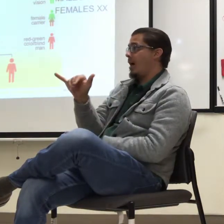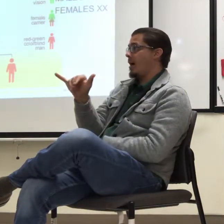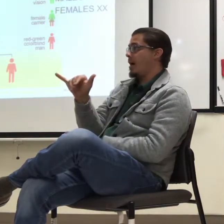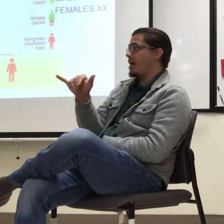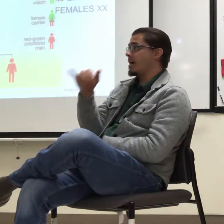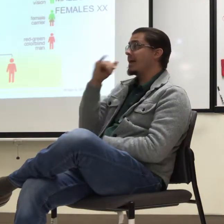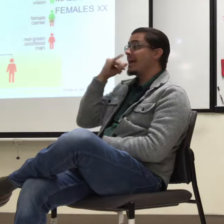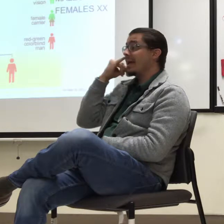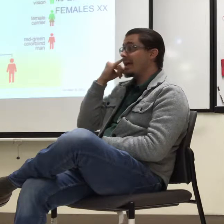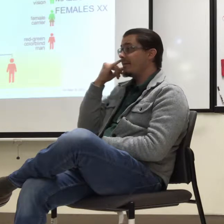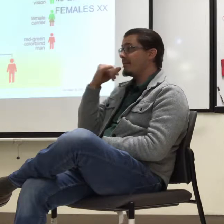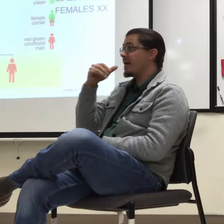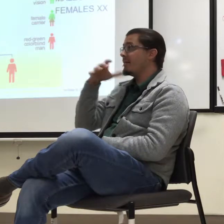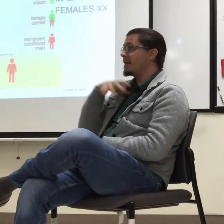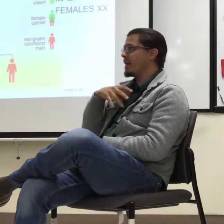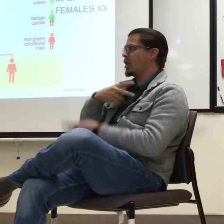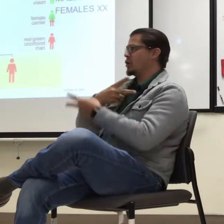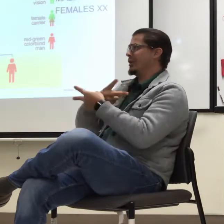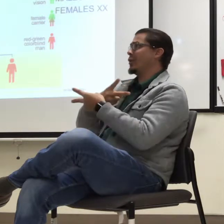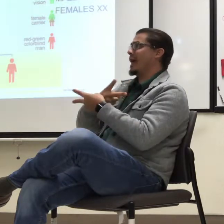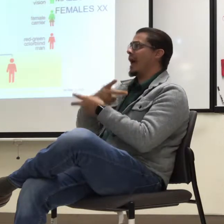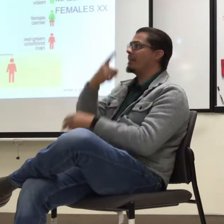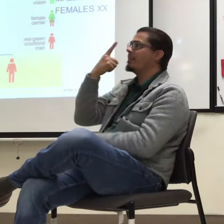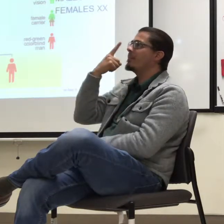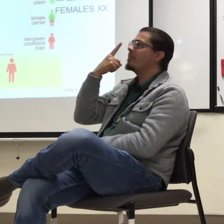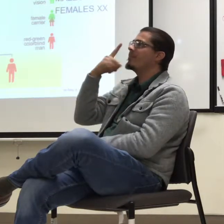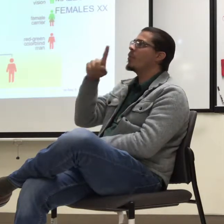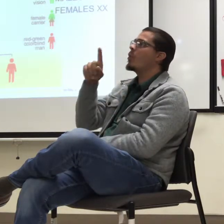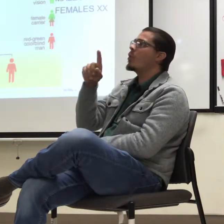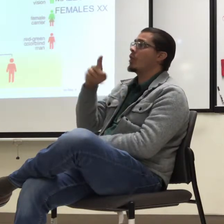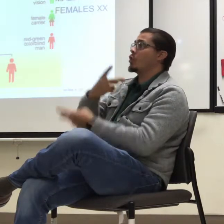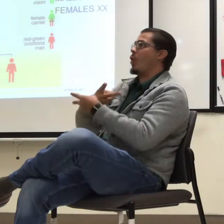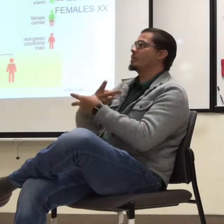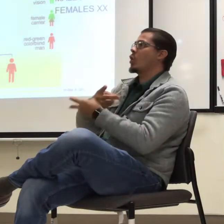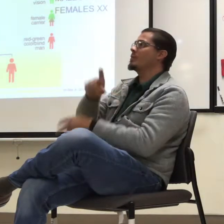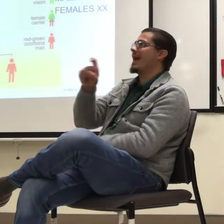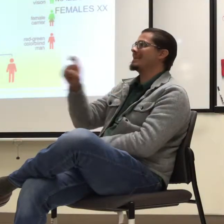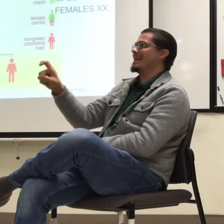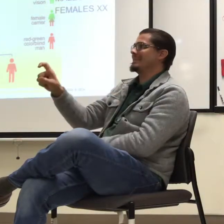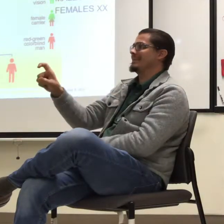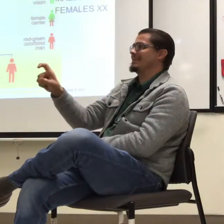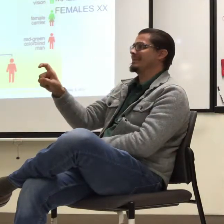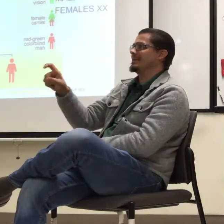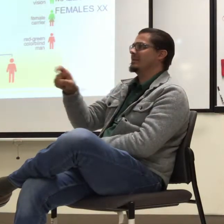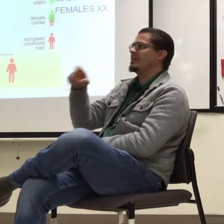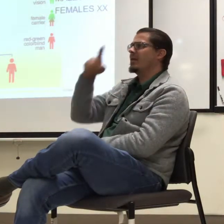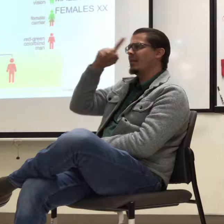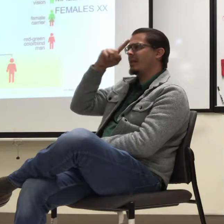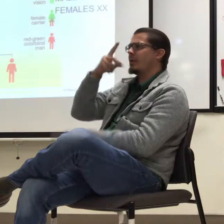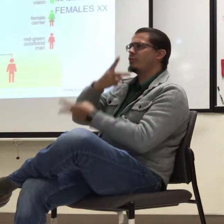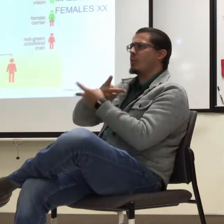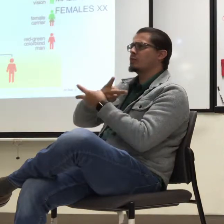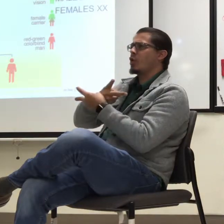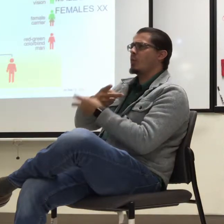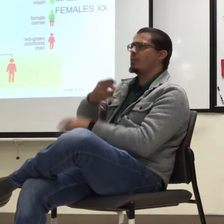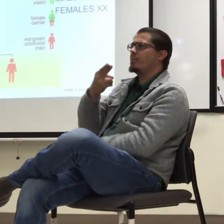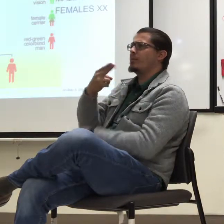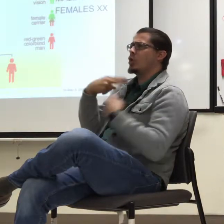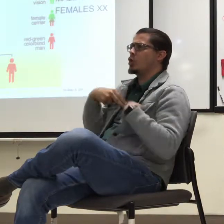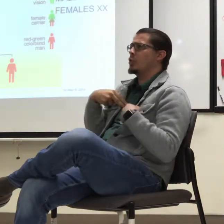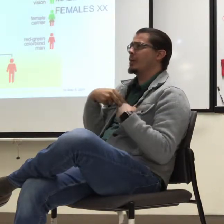And if you're a female, your genotype just for the chromosomes is XX. We think of chromosomes in the human genome as